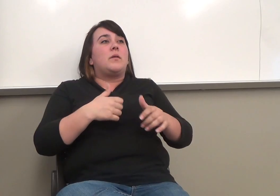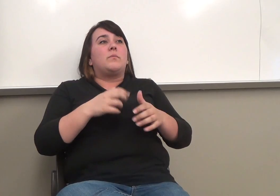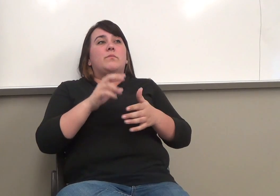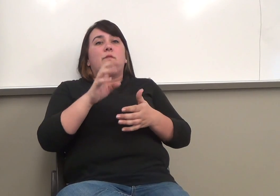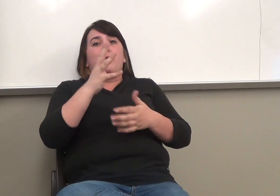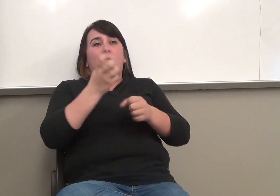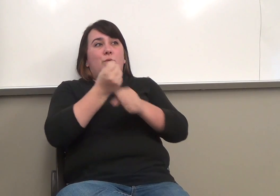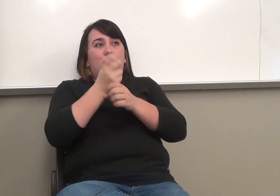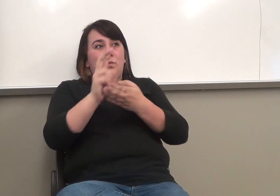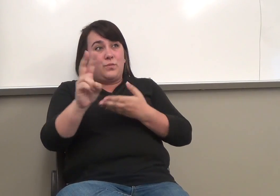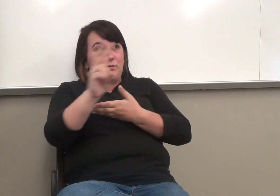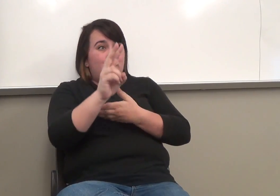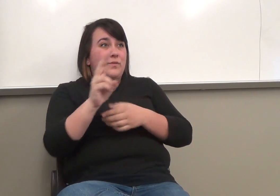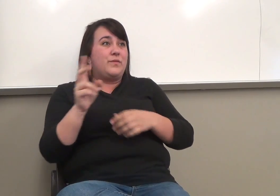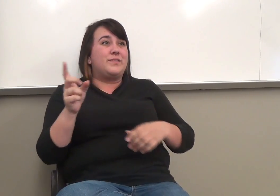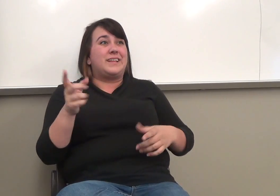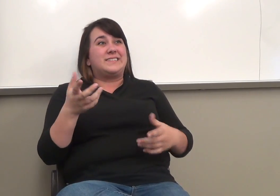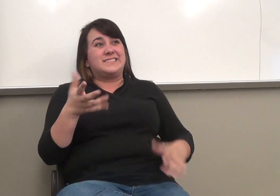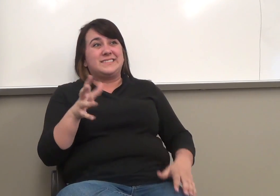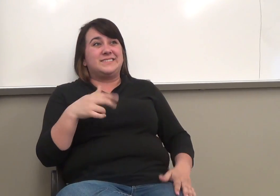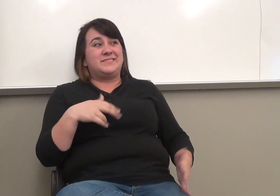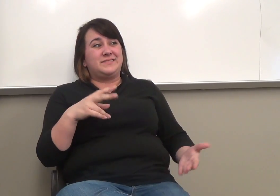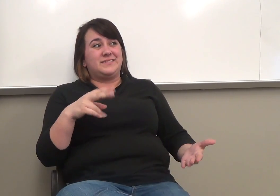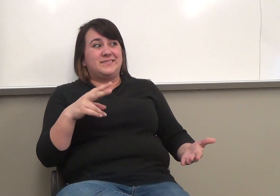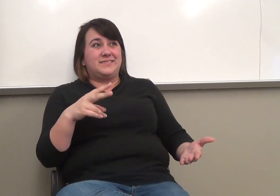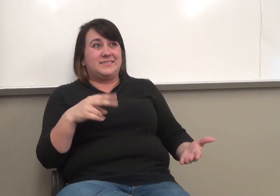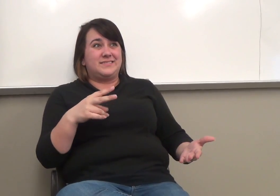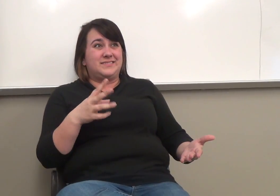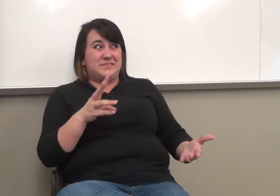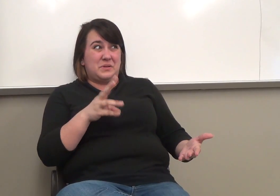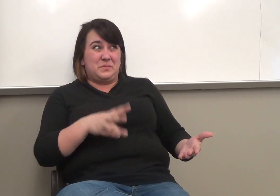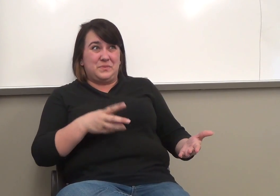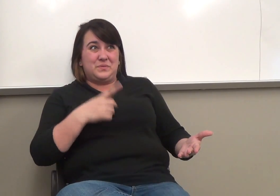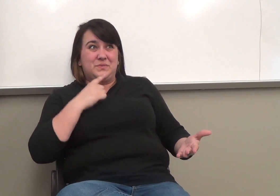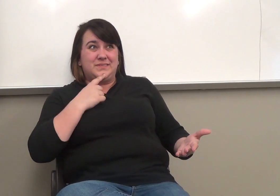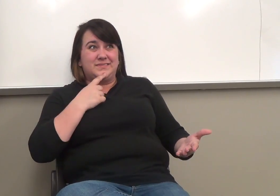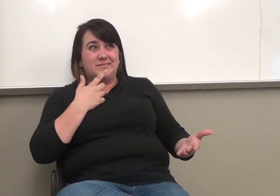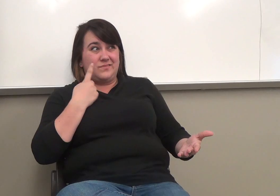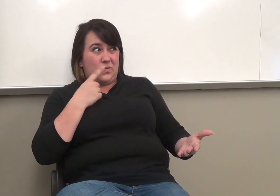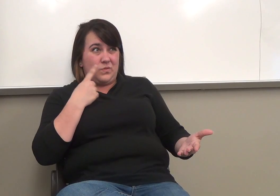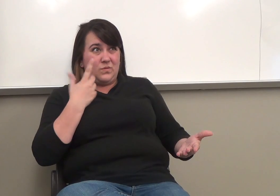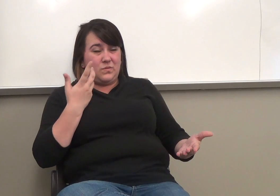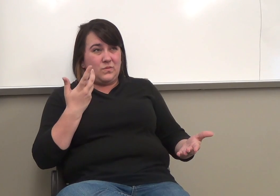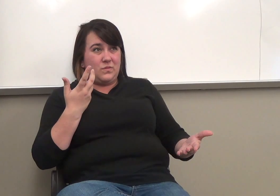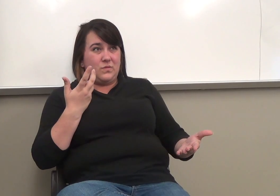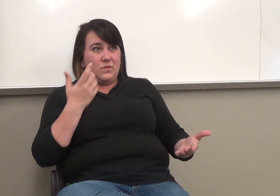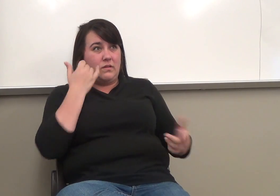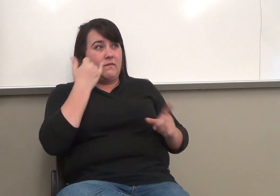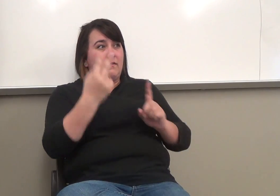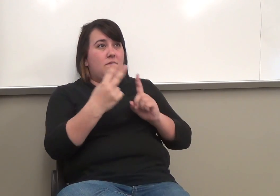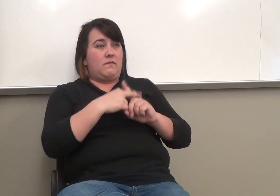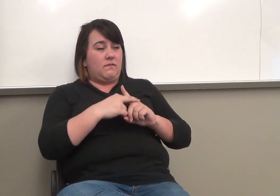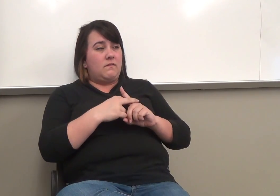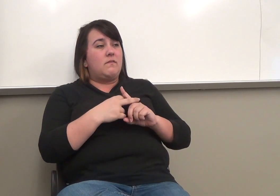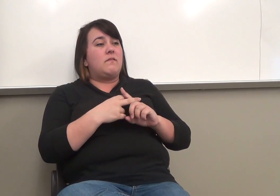are kind of beginning to look at that more closely. If they get somebody applying there that has a string